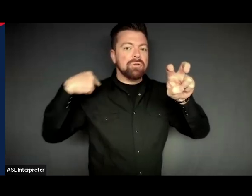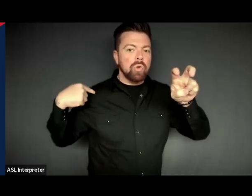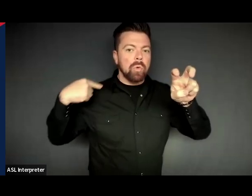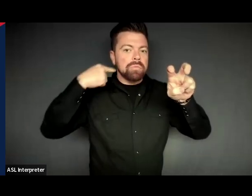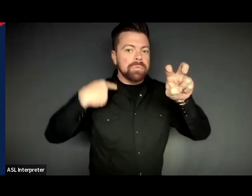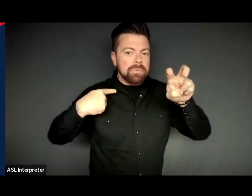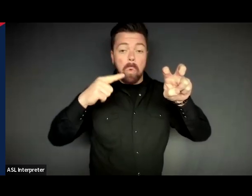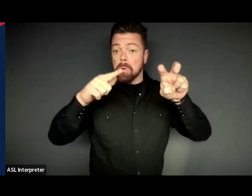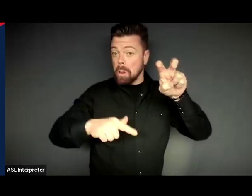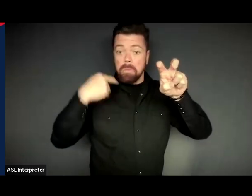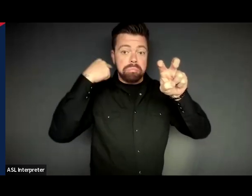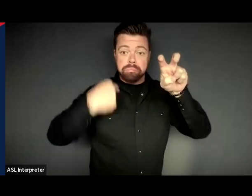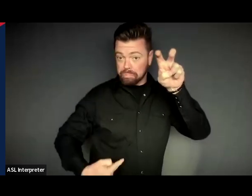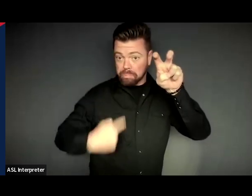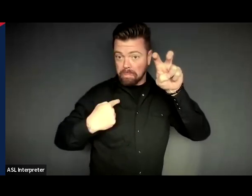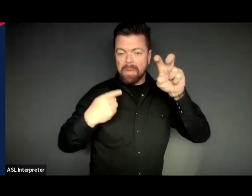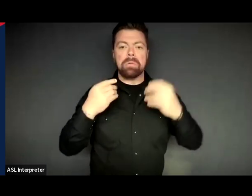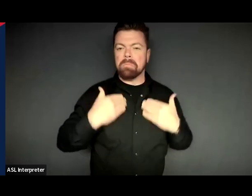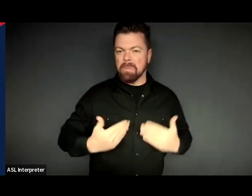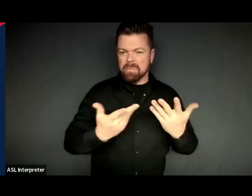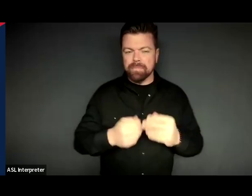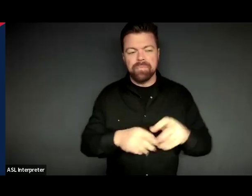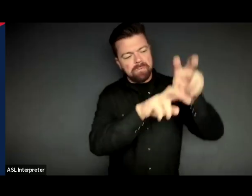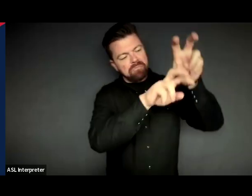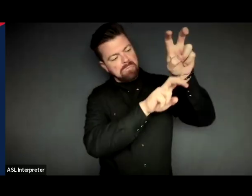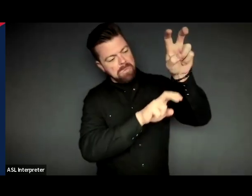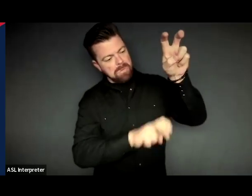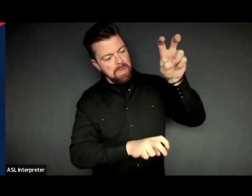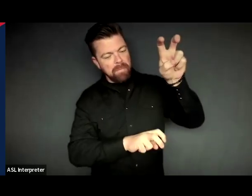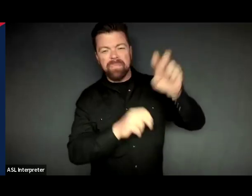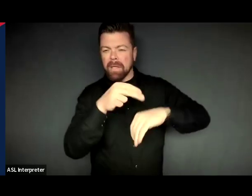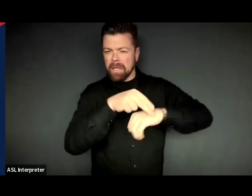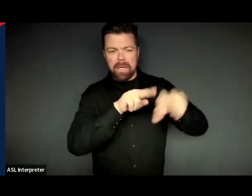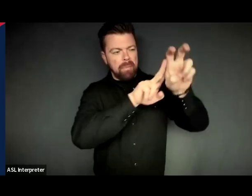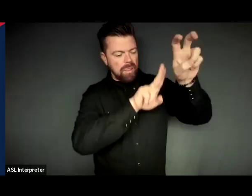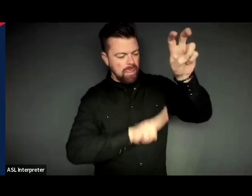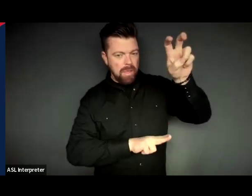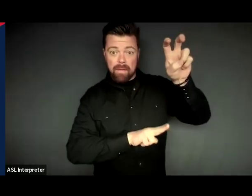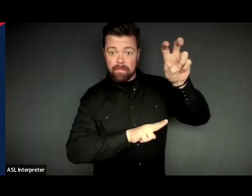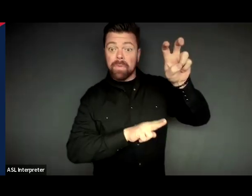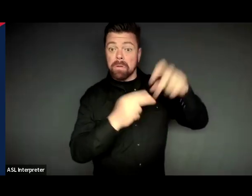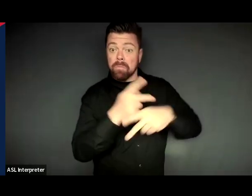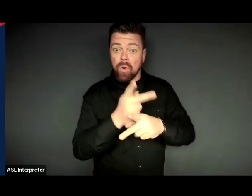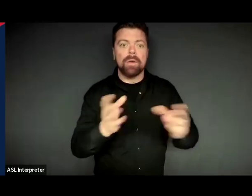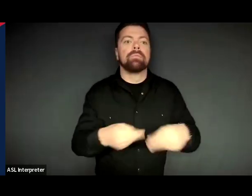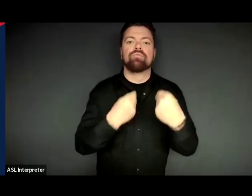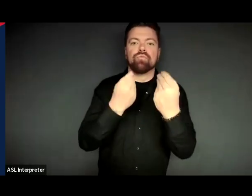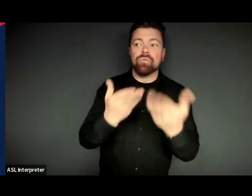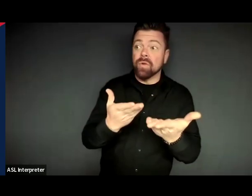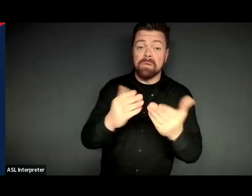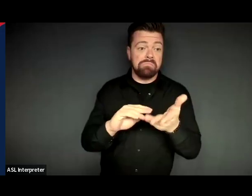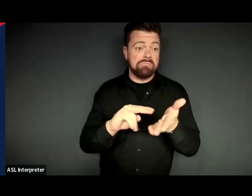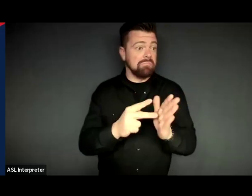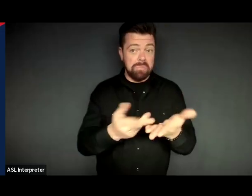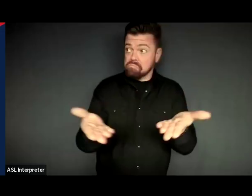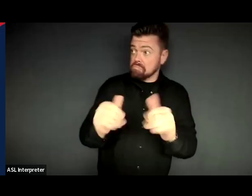do it lower in the body. And um, they have released their product. So it's released to the community